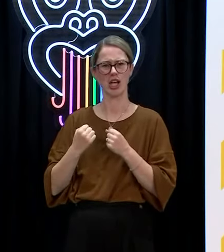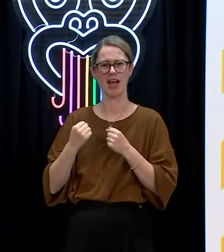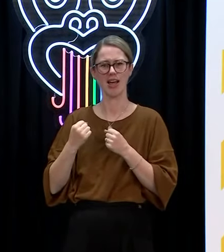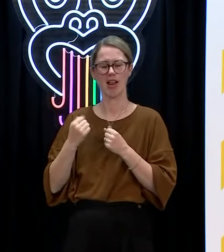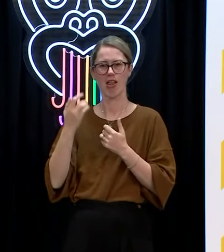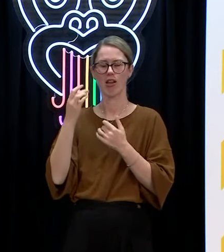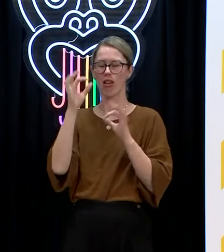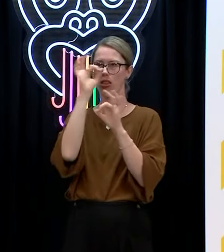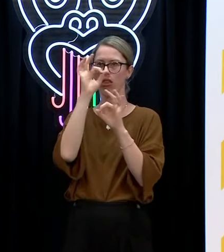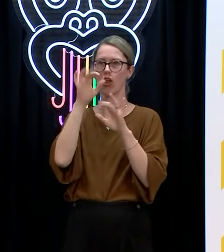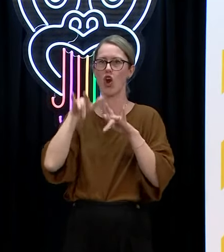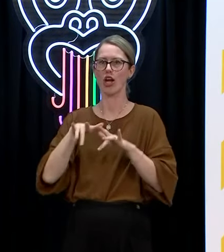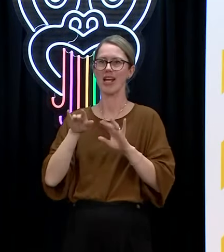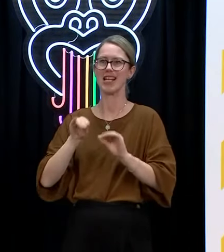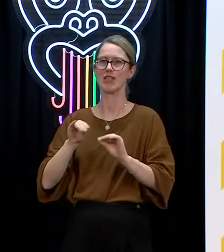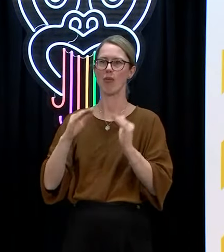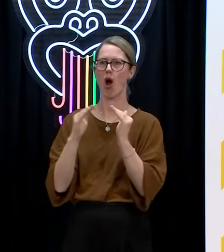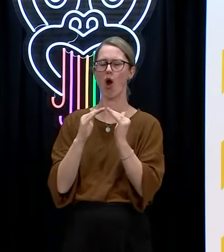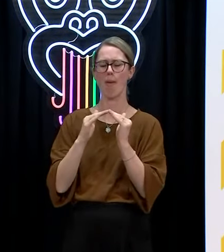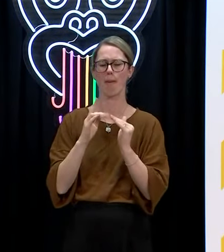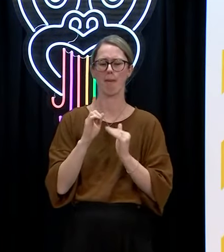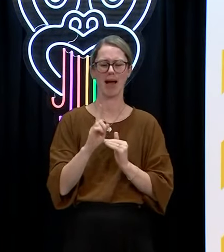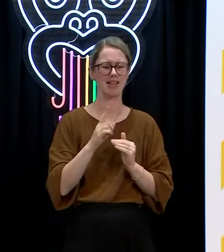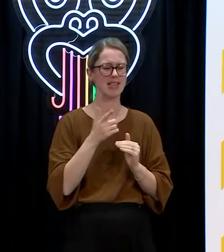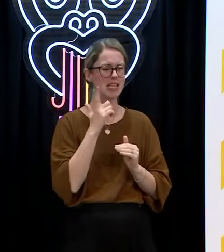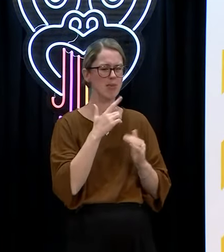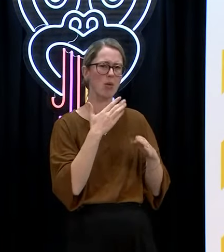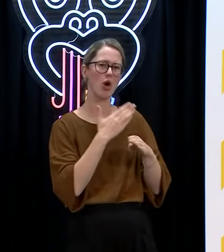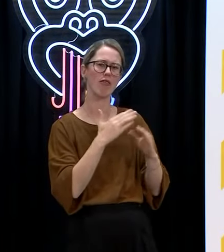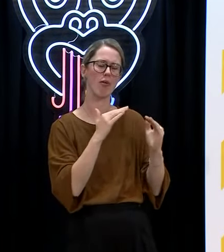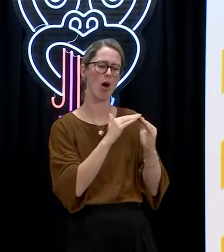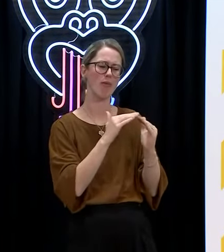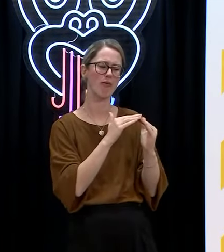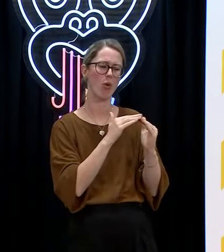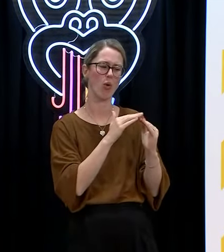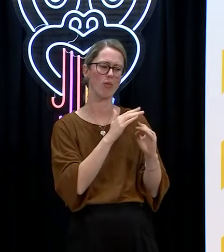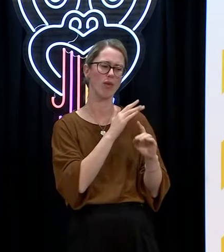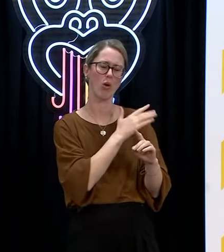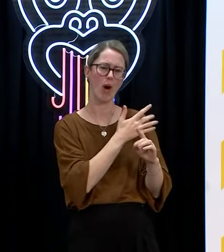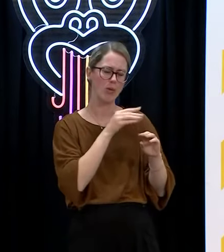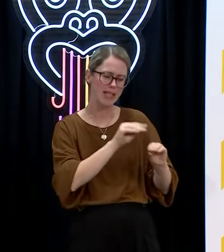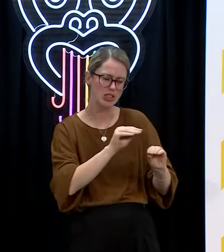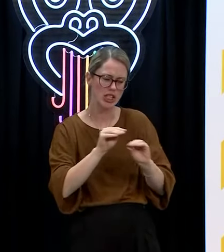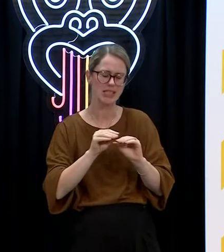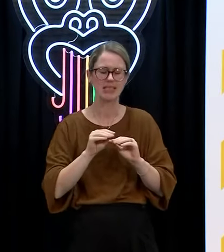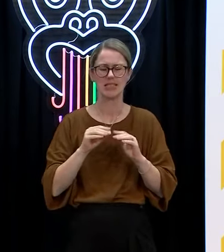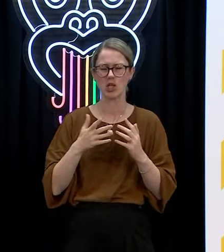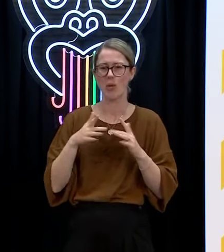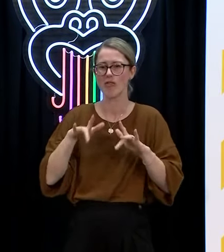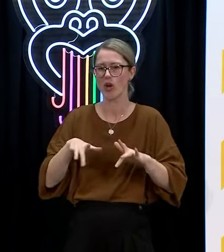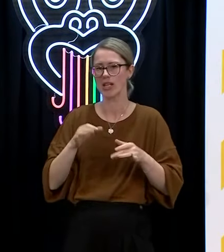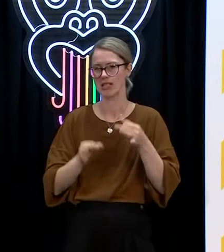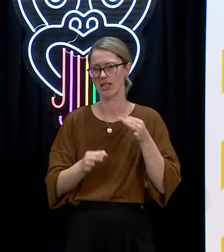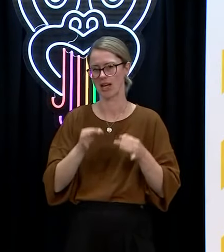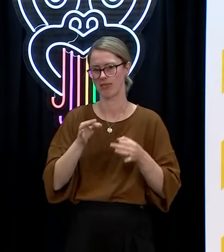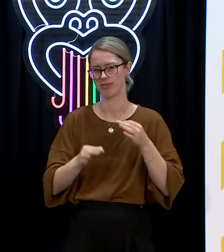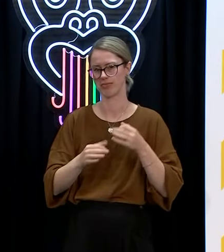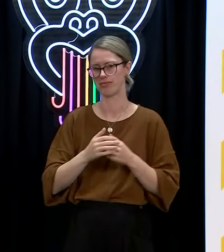home over the last month. So there's a lot that we've got to work through. We haven't made a final decision on it